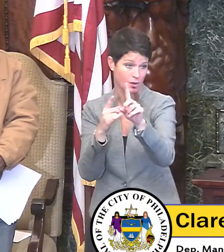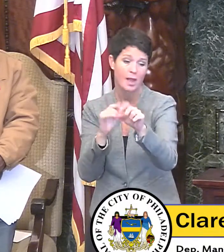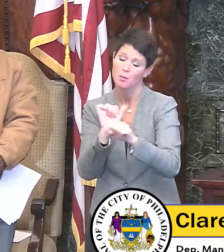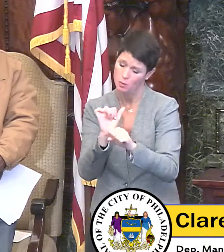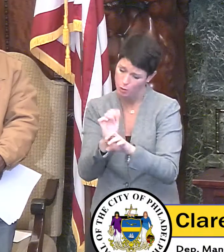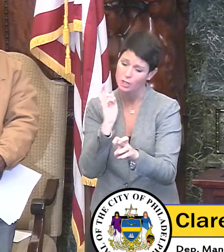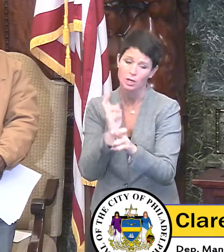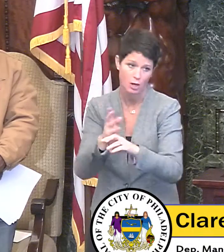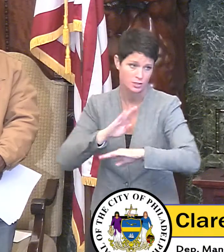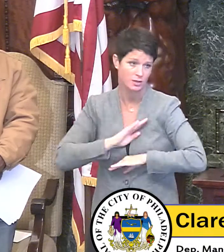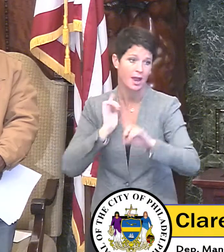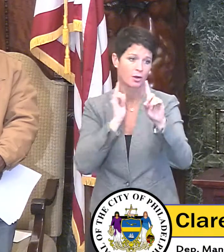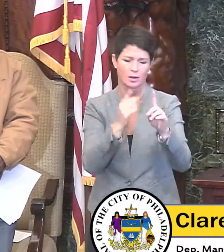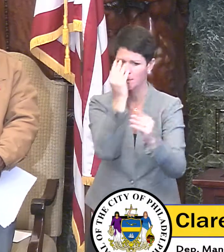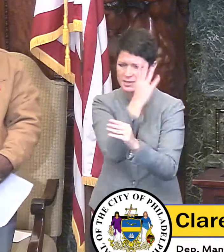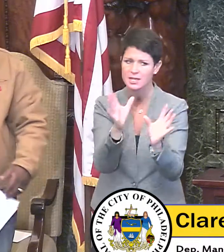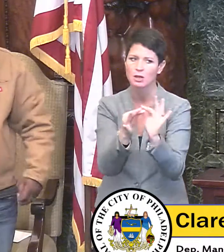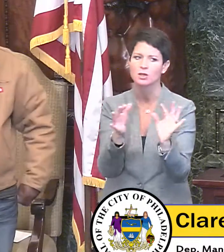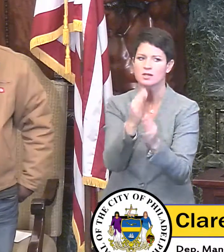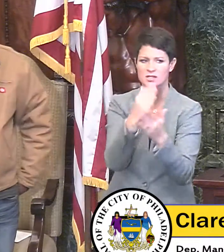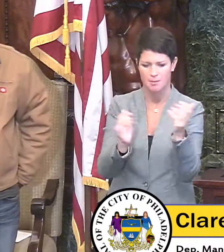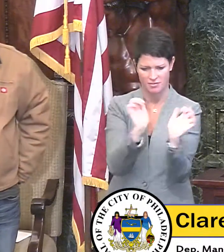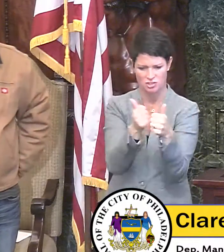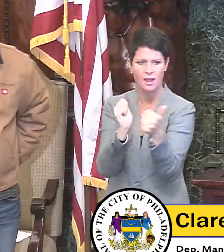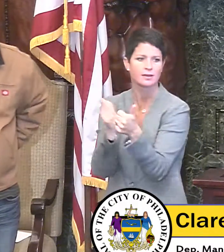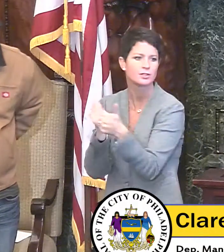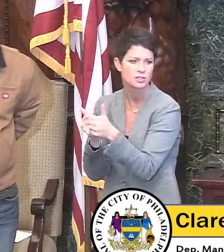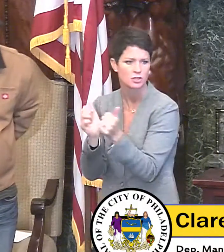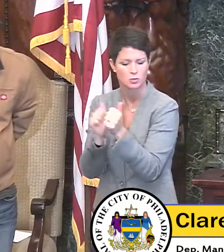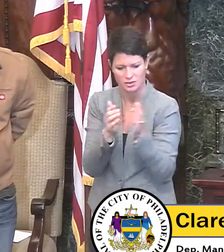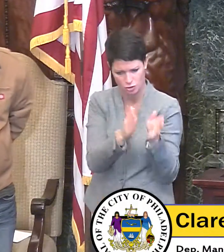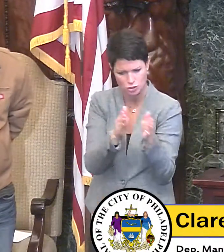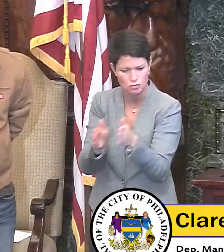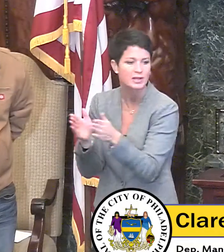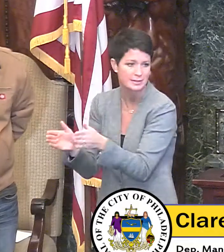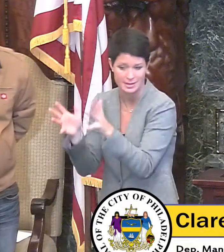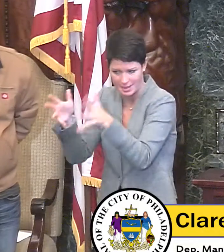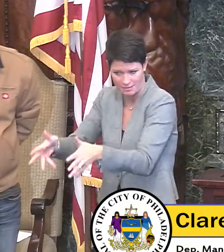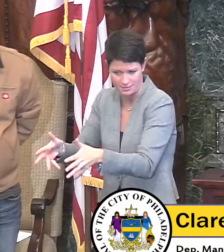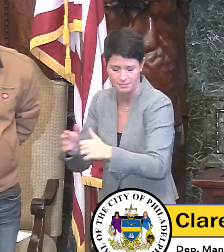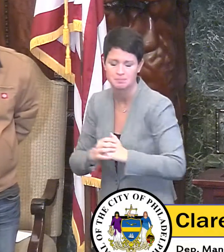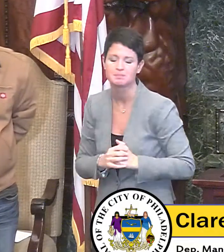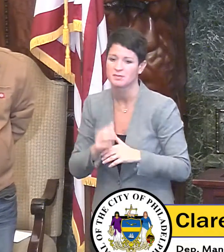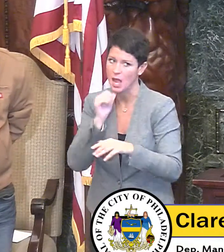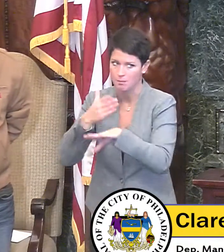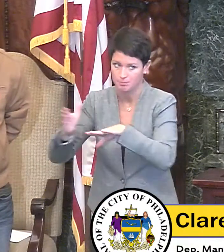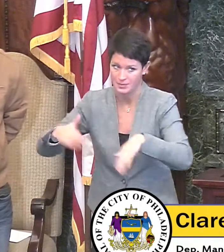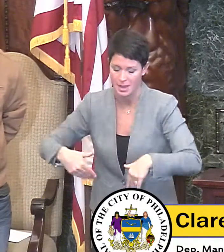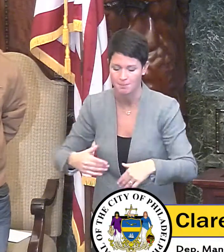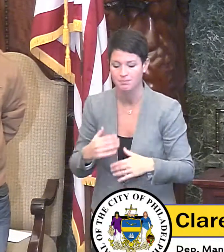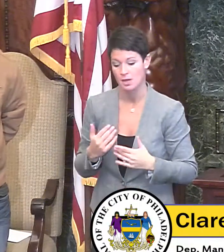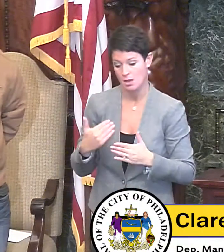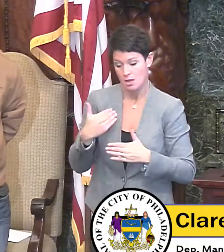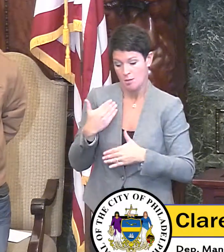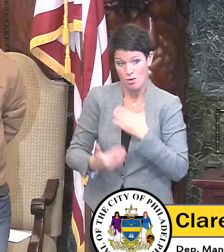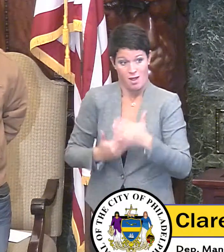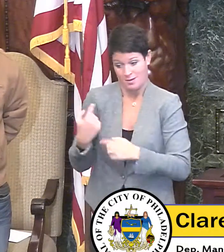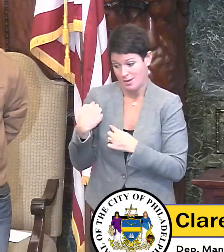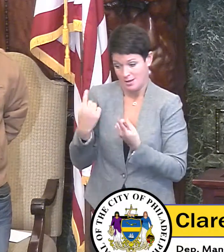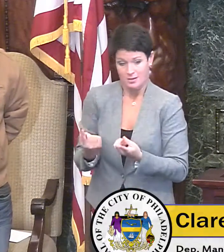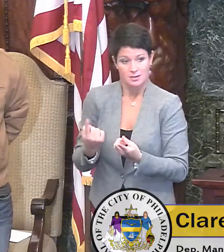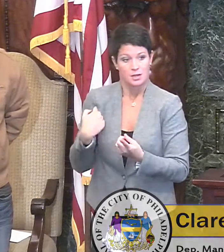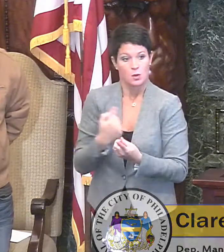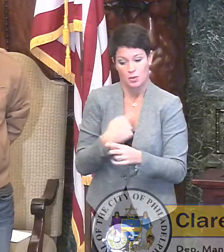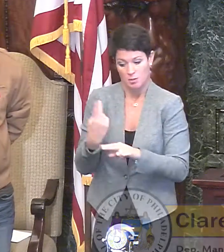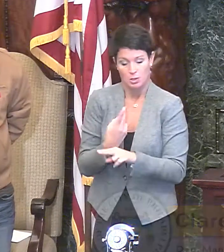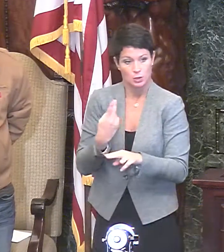very hard. Let me share with you some of the challenges with the streets that are remaining. The process earlier on has been that we've been able